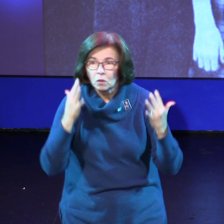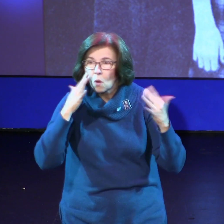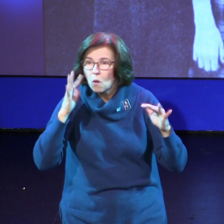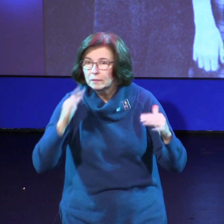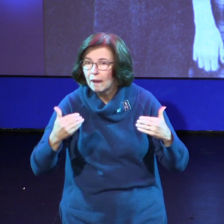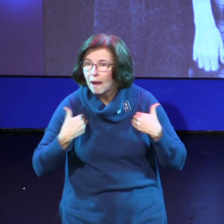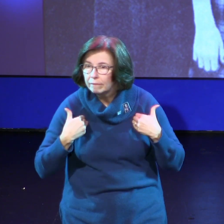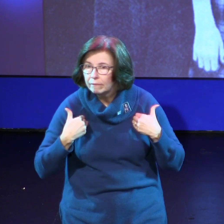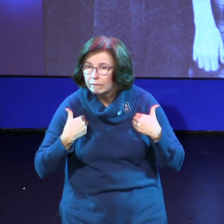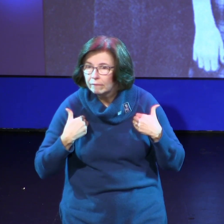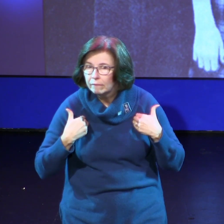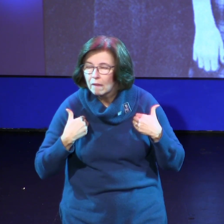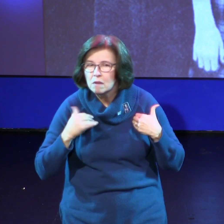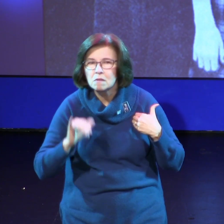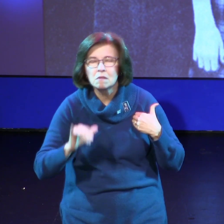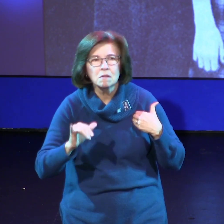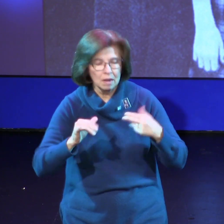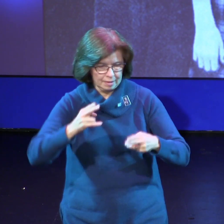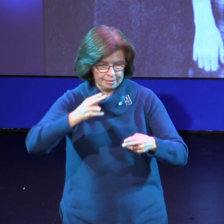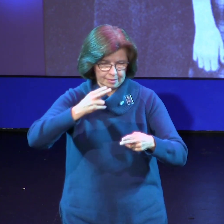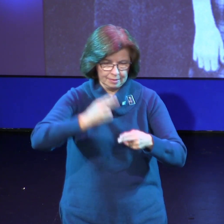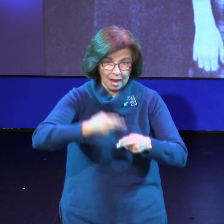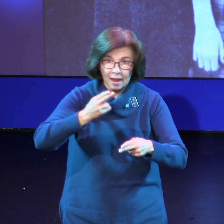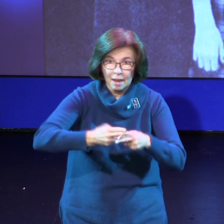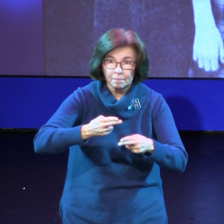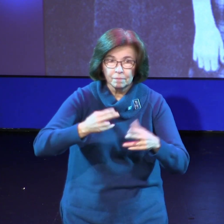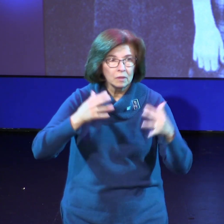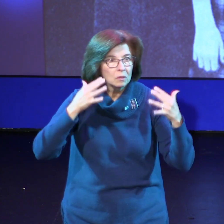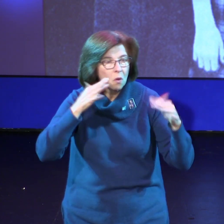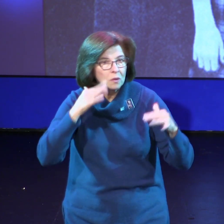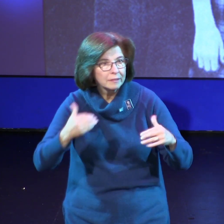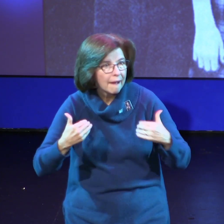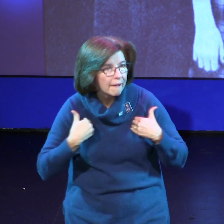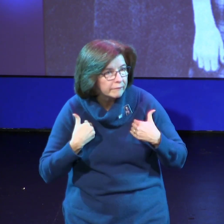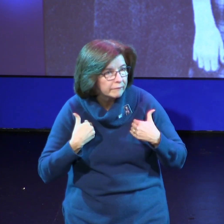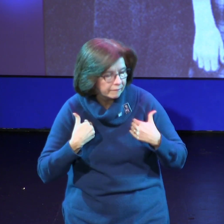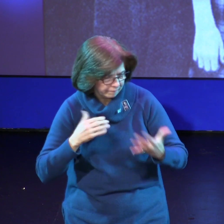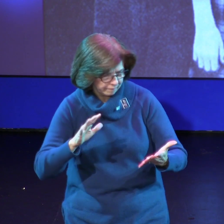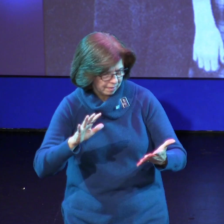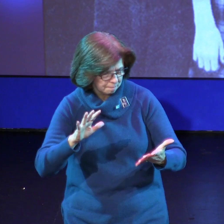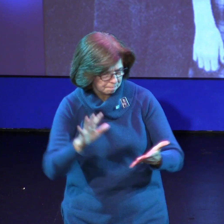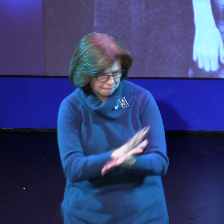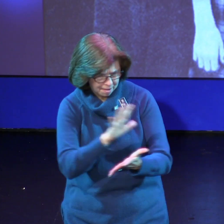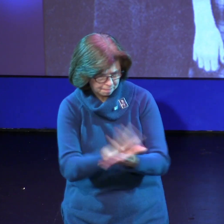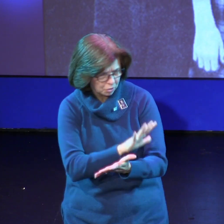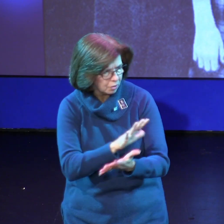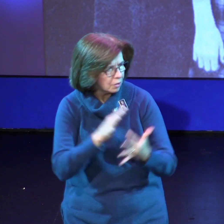Well, what they realized was the way that they were signing was the normal way. Hands would touch each other, and sometimes some signs made